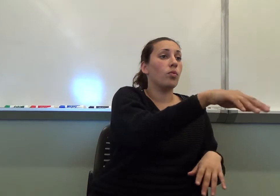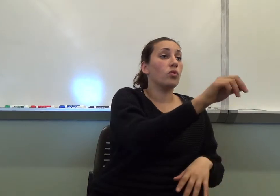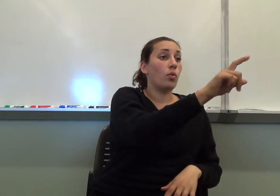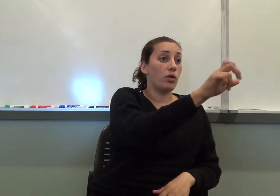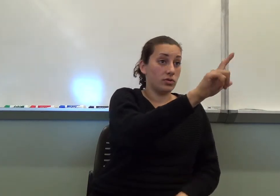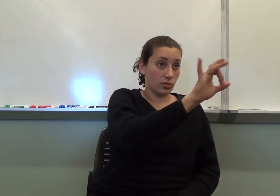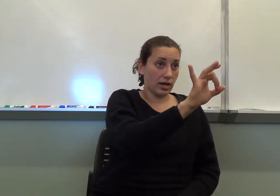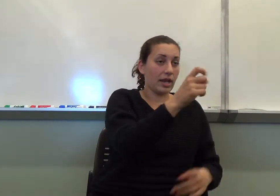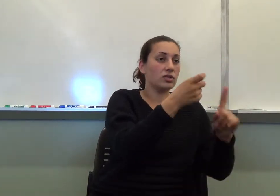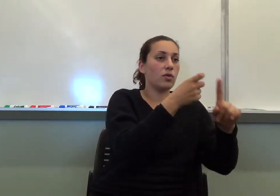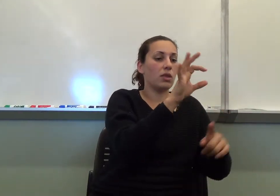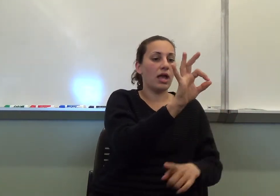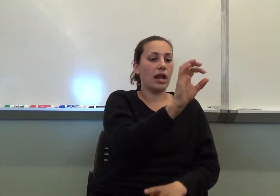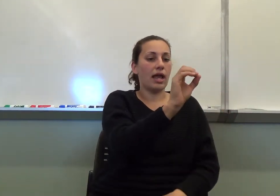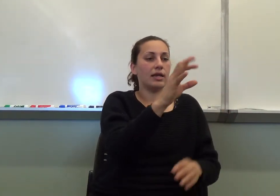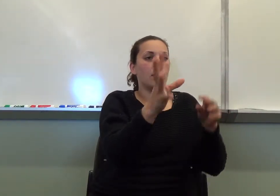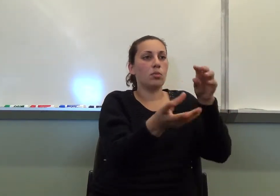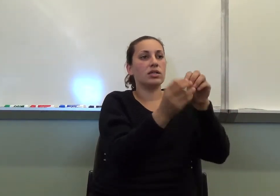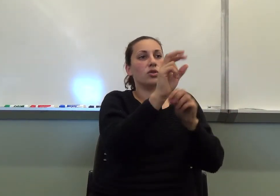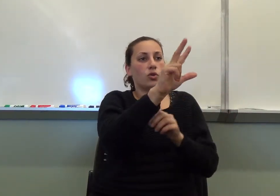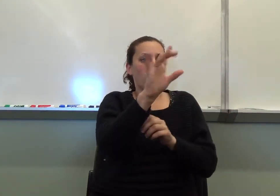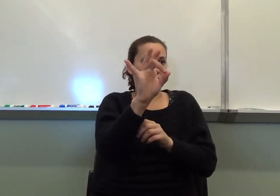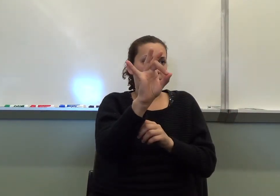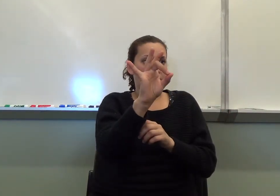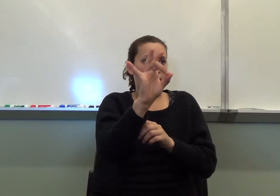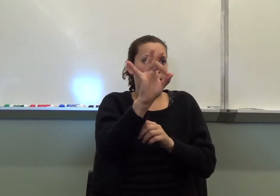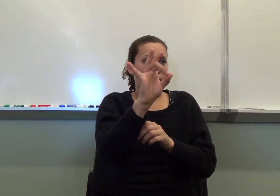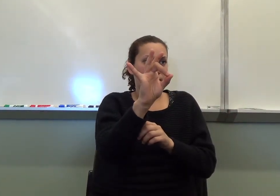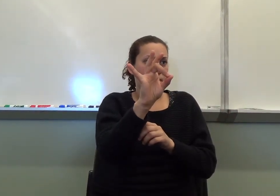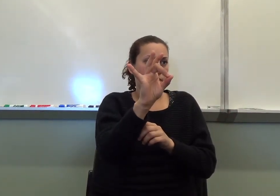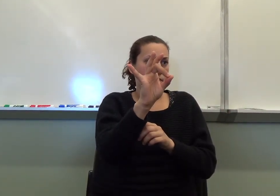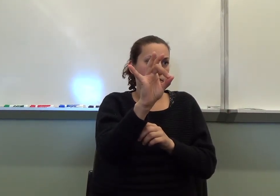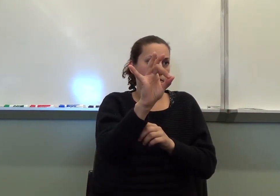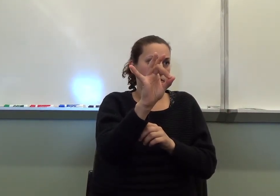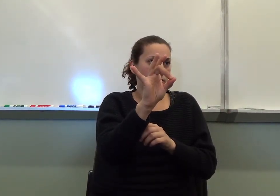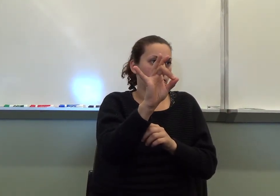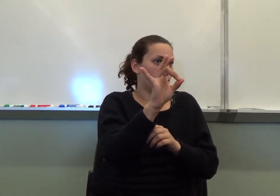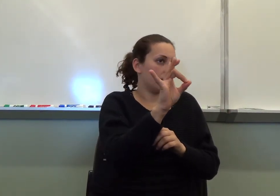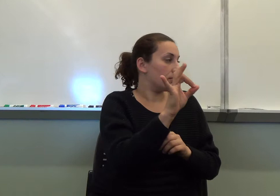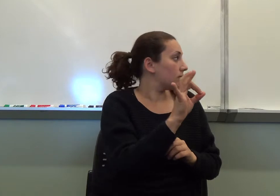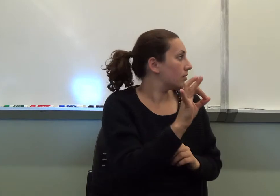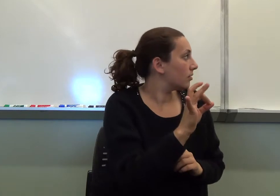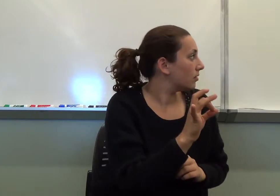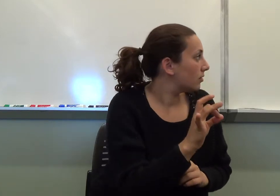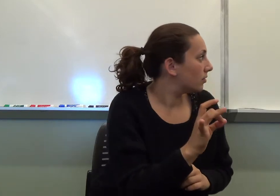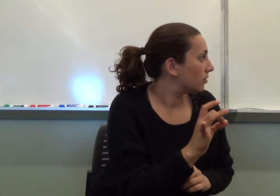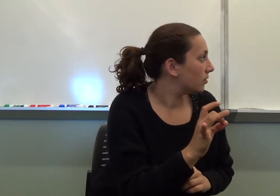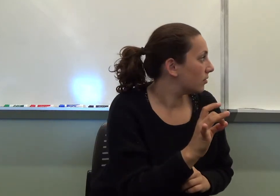130. This is called an exterior angle because it's outside the triangle.